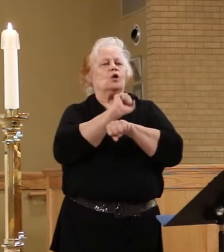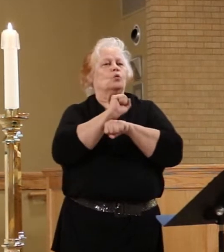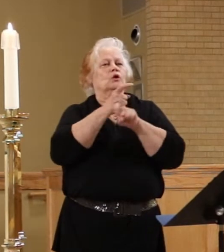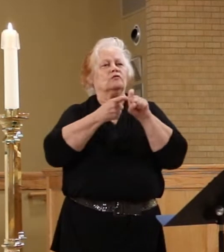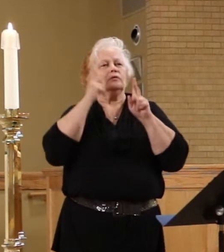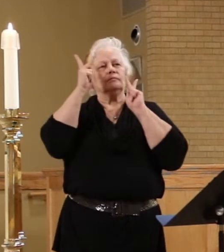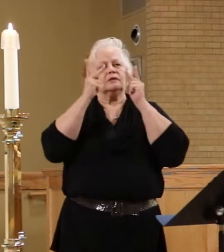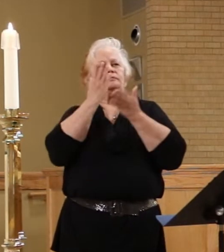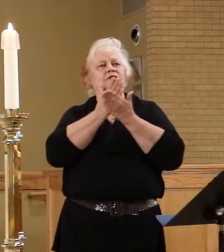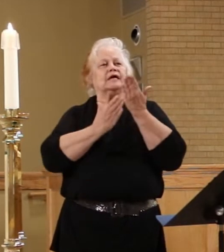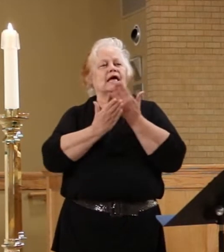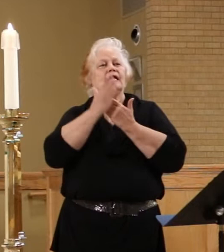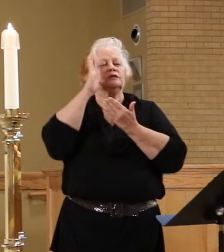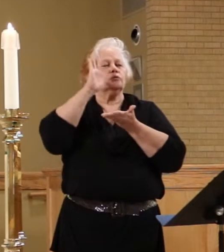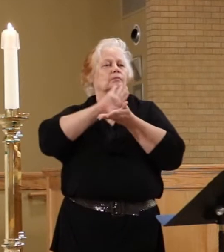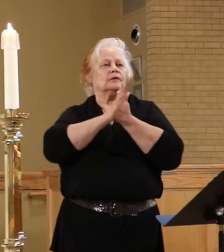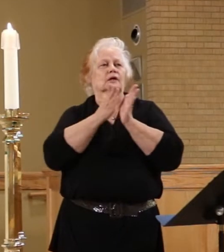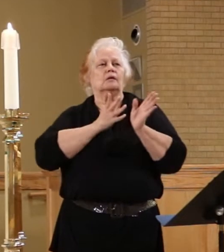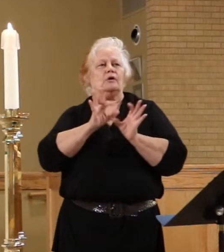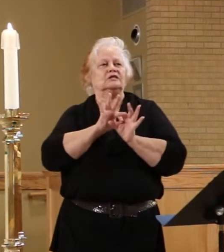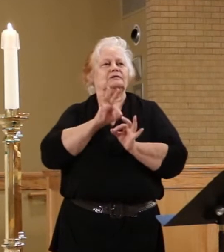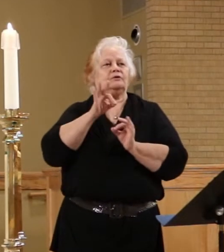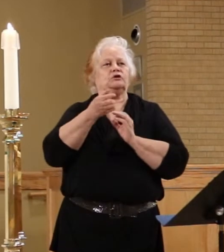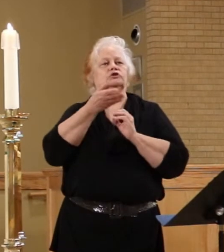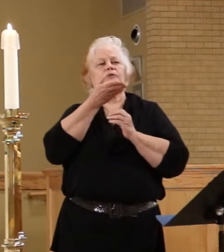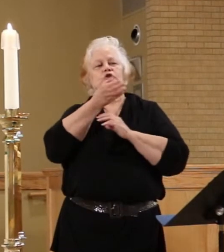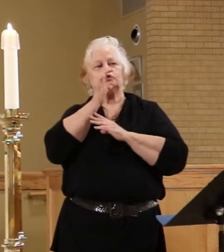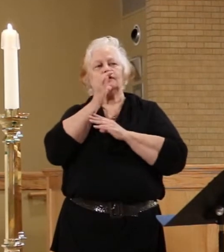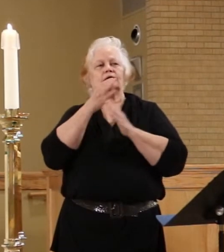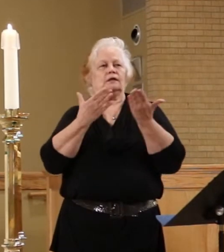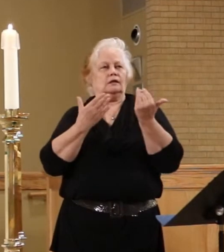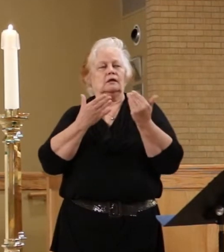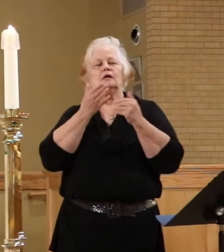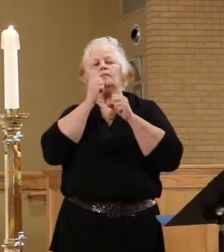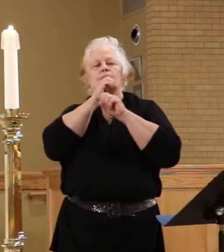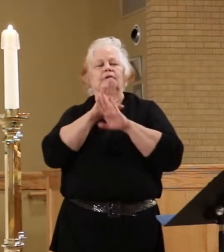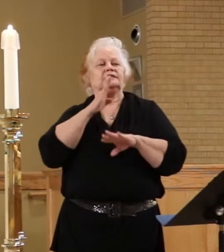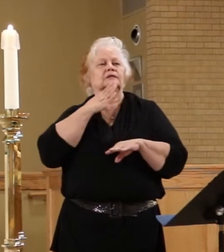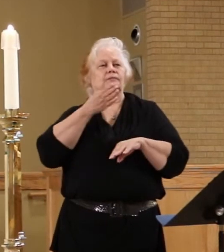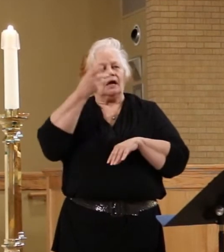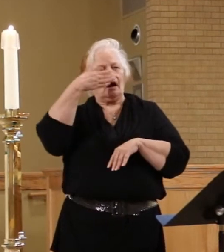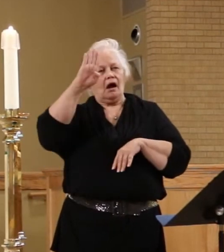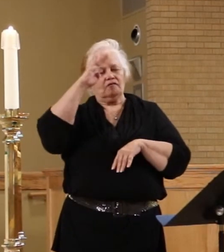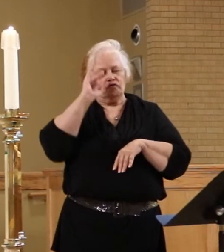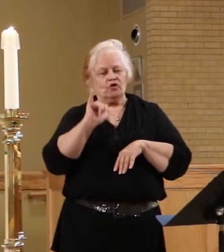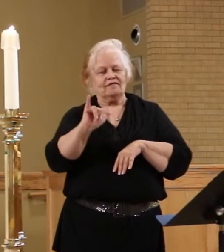hands, and will become our spiritual drink. Blessed be God forever.